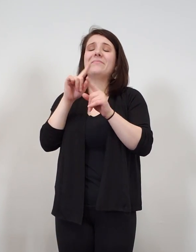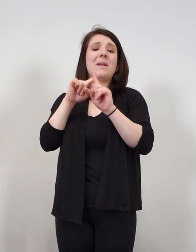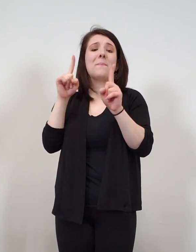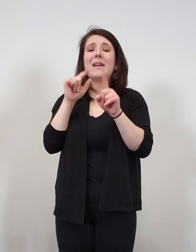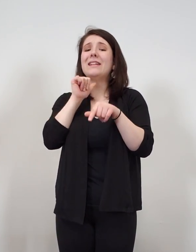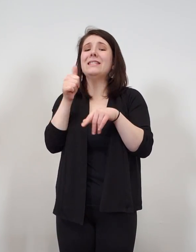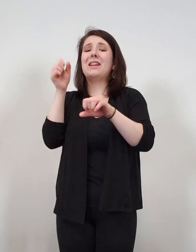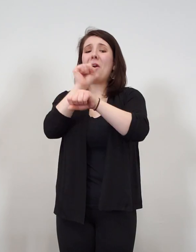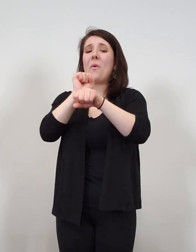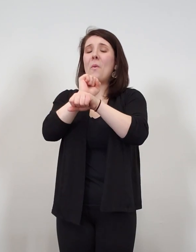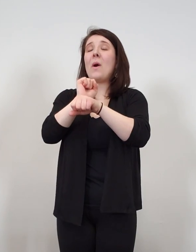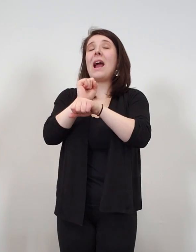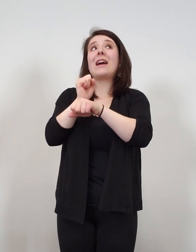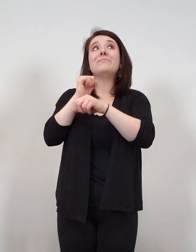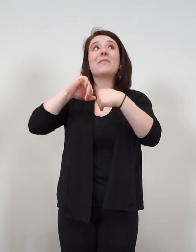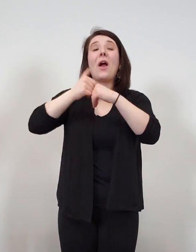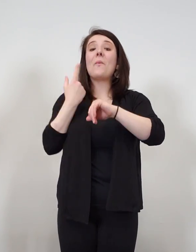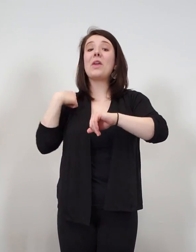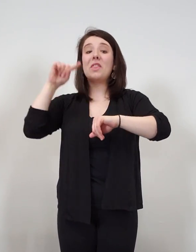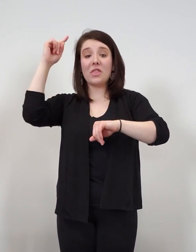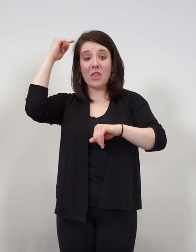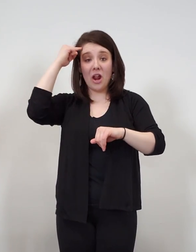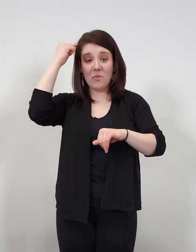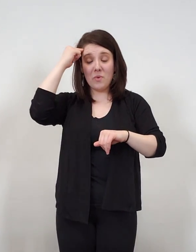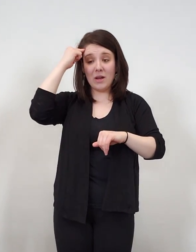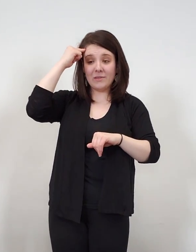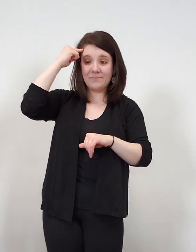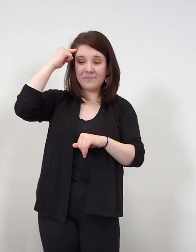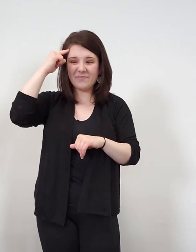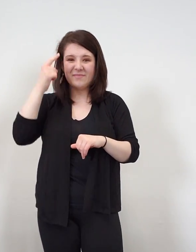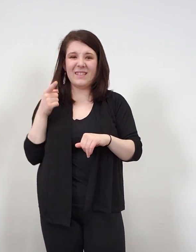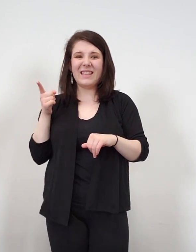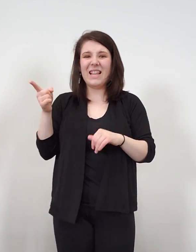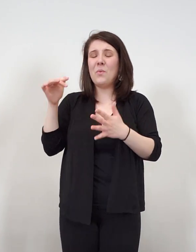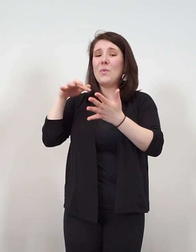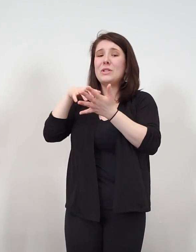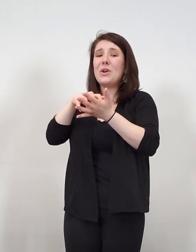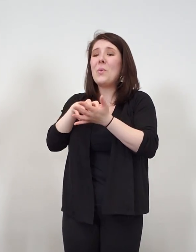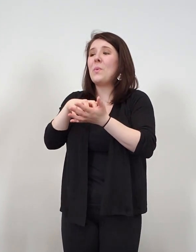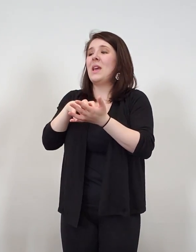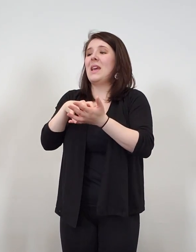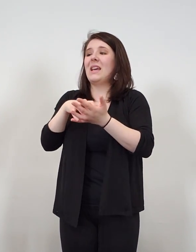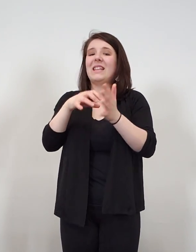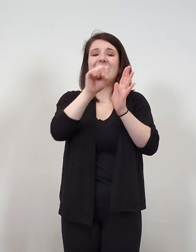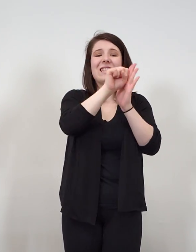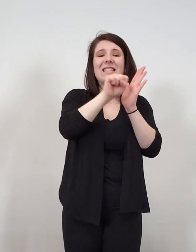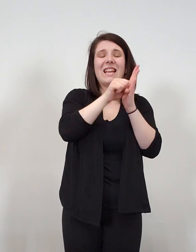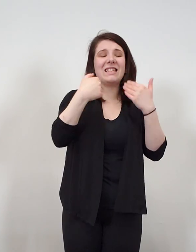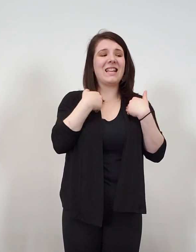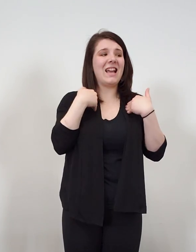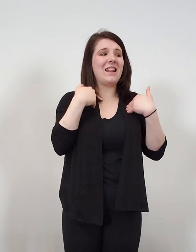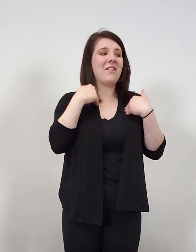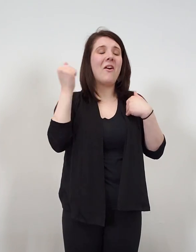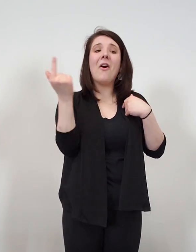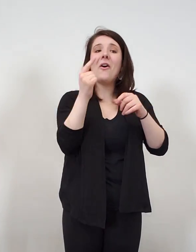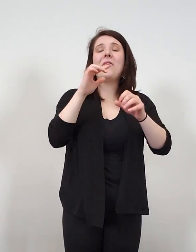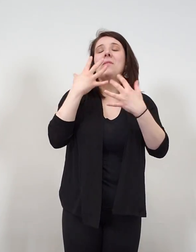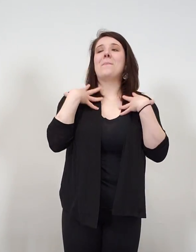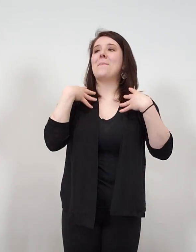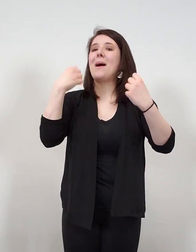weak, and the states had all the power, and it just didn't work out. So when we came back to the Constitutional Convention to try